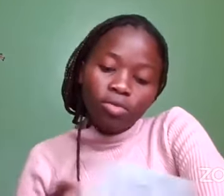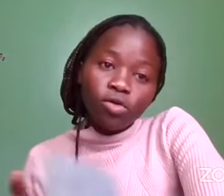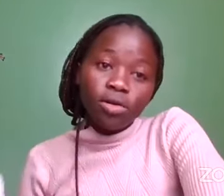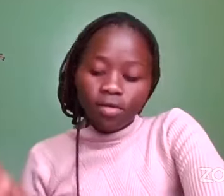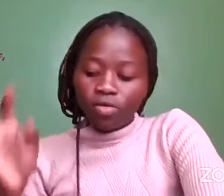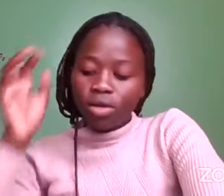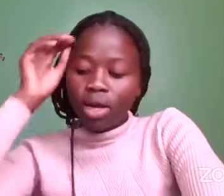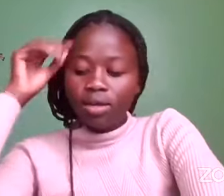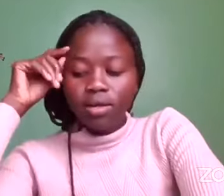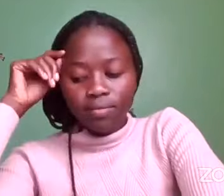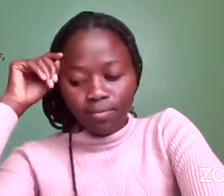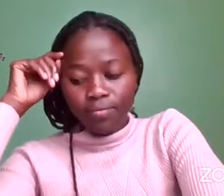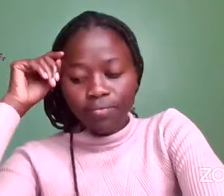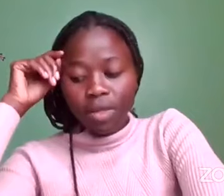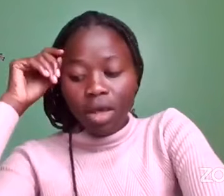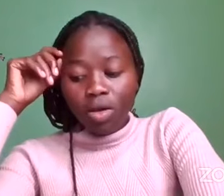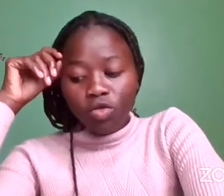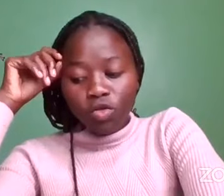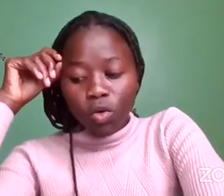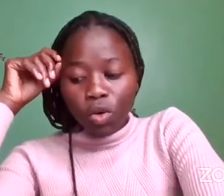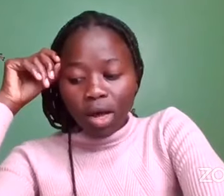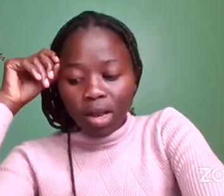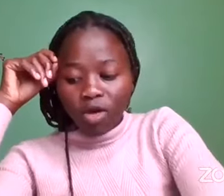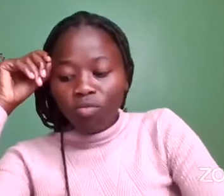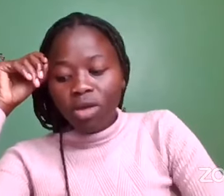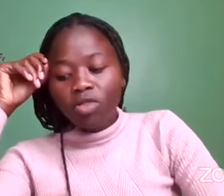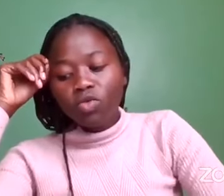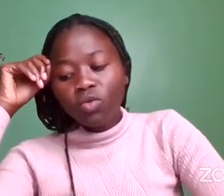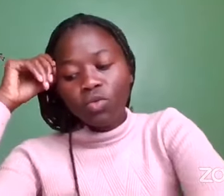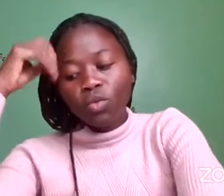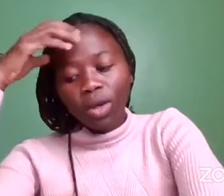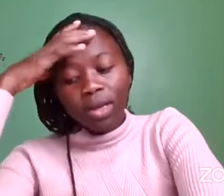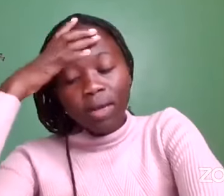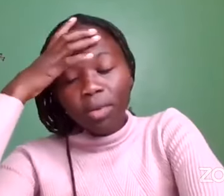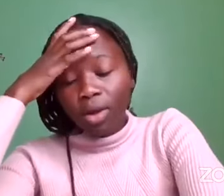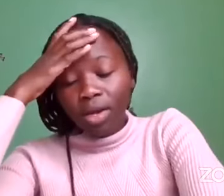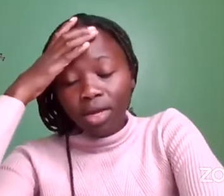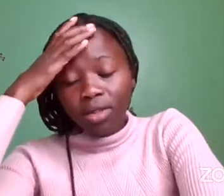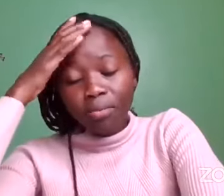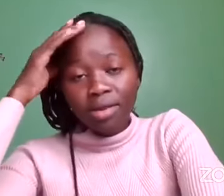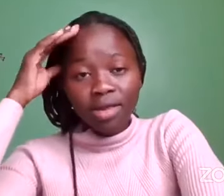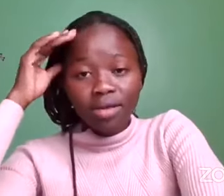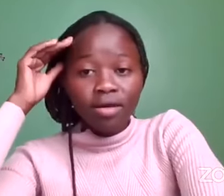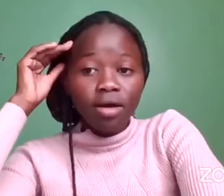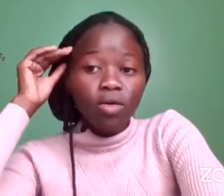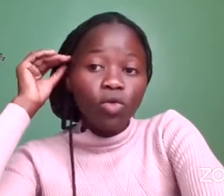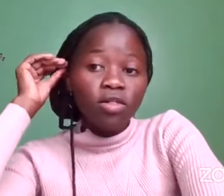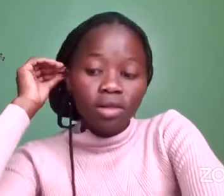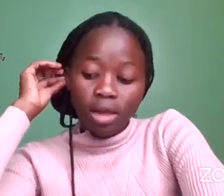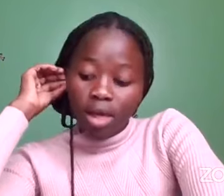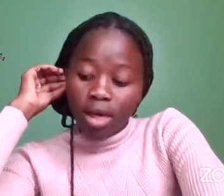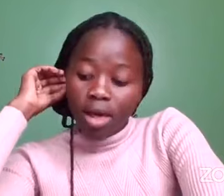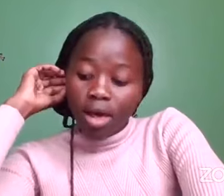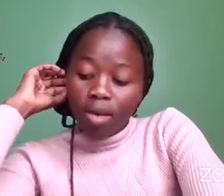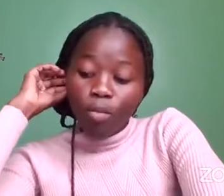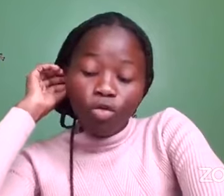corruption in the society. So allow me to welcome our next presenter, who is